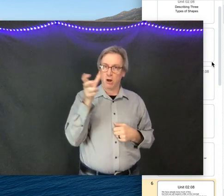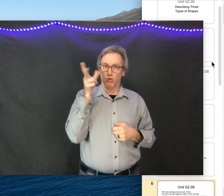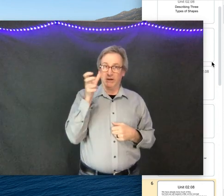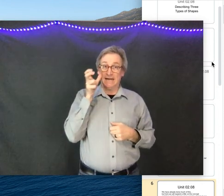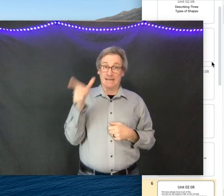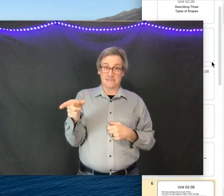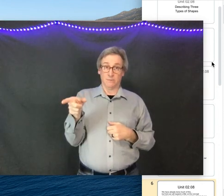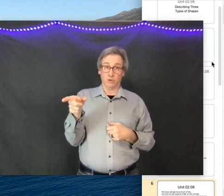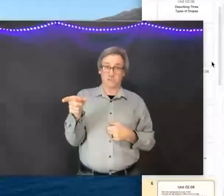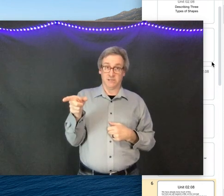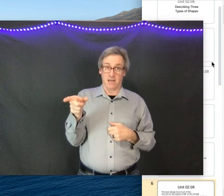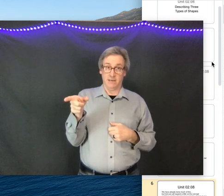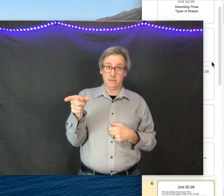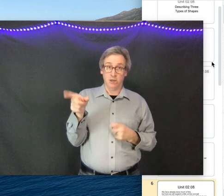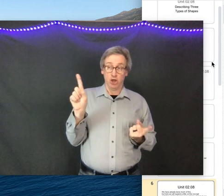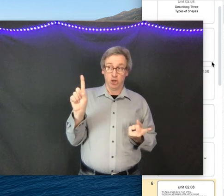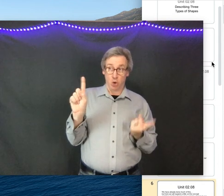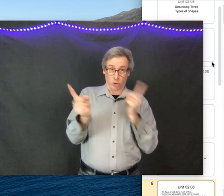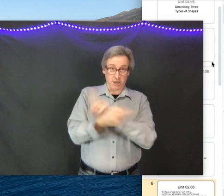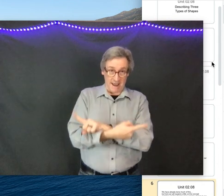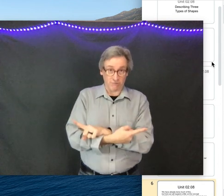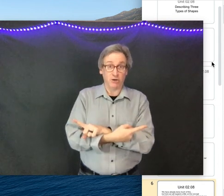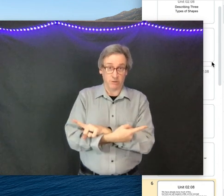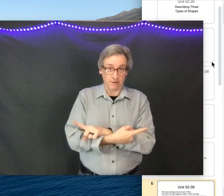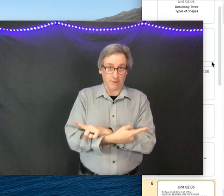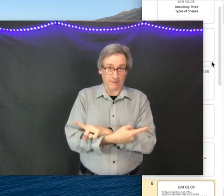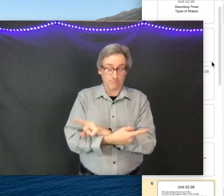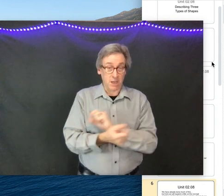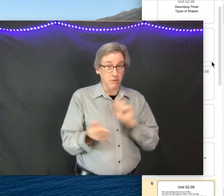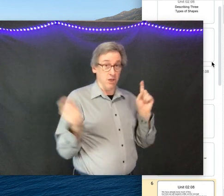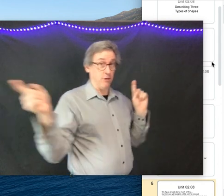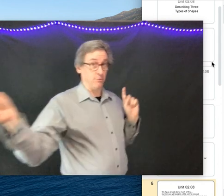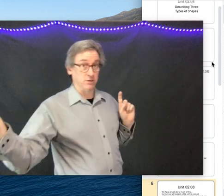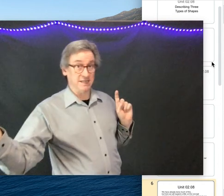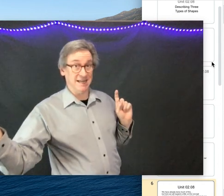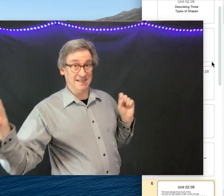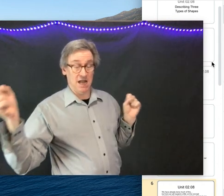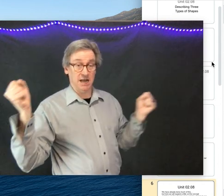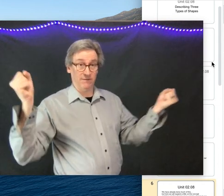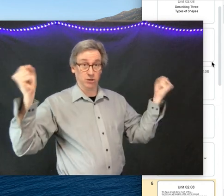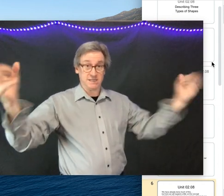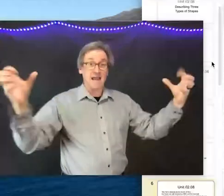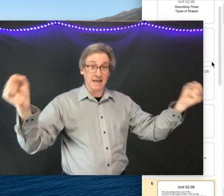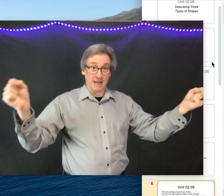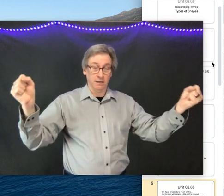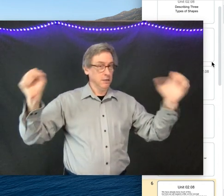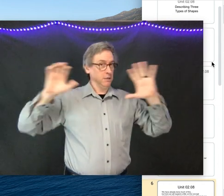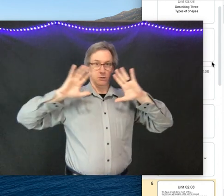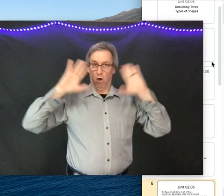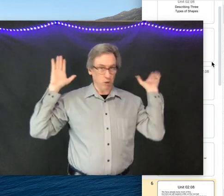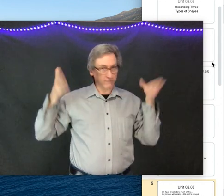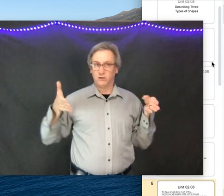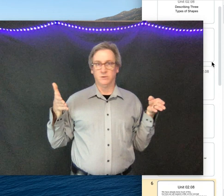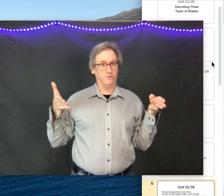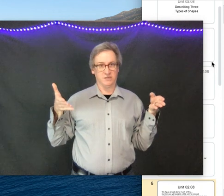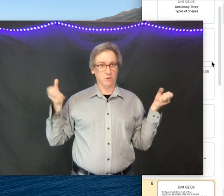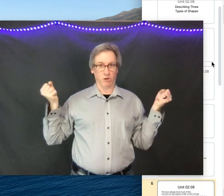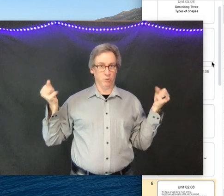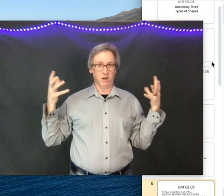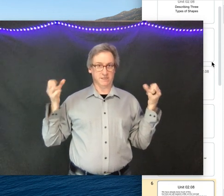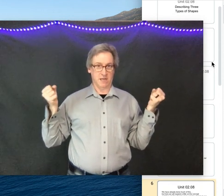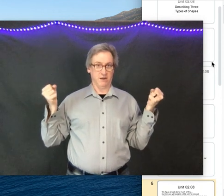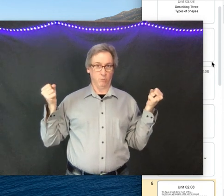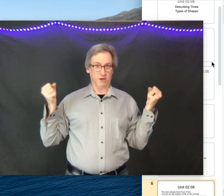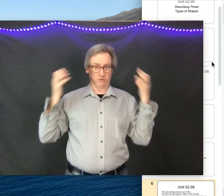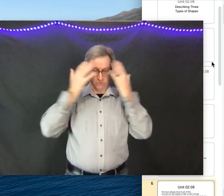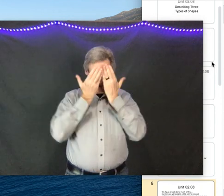you're reading someone's sign, you're going to have to do the flipping. The other person is not. If you're signing, all you have to do is focus on what you